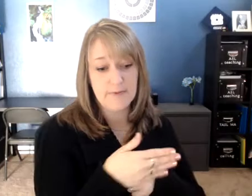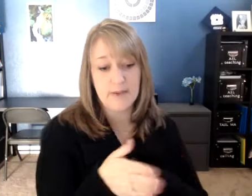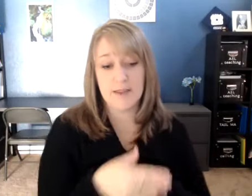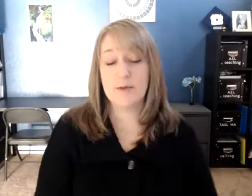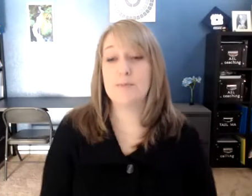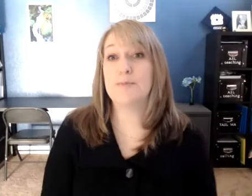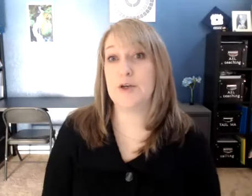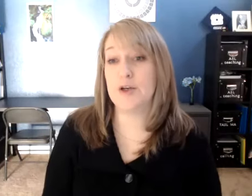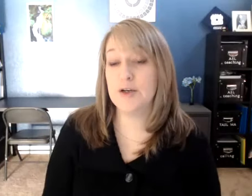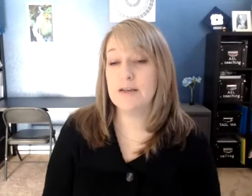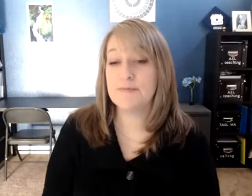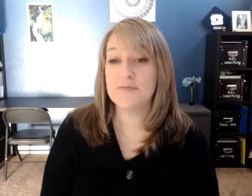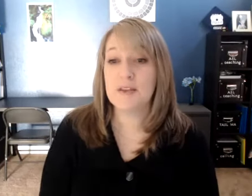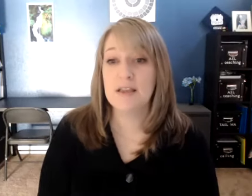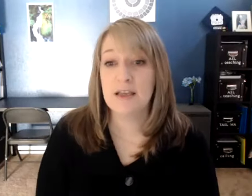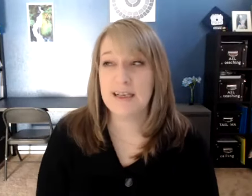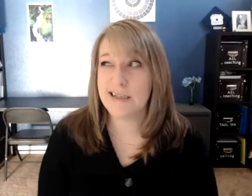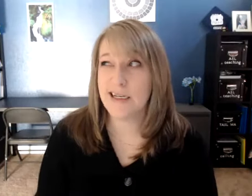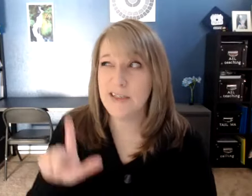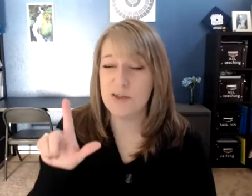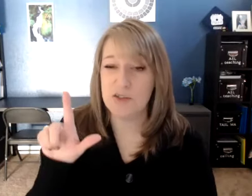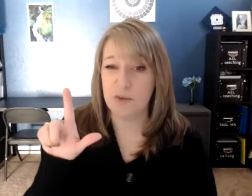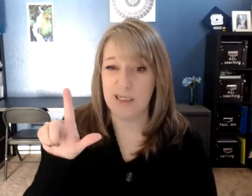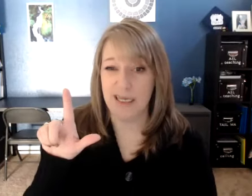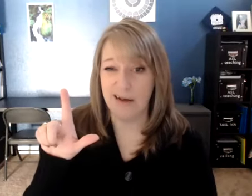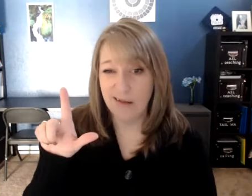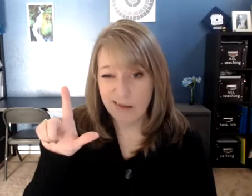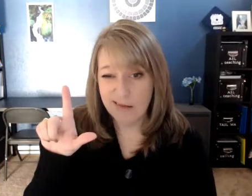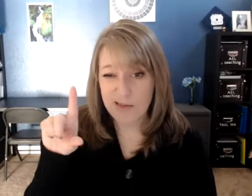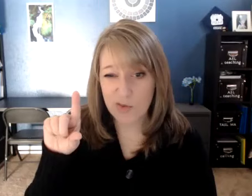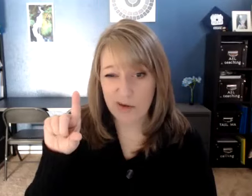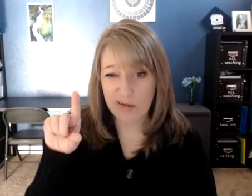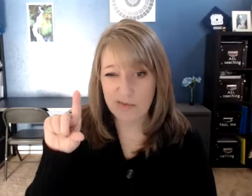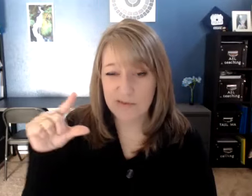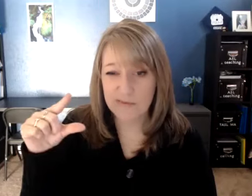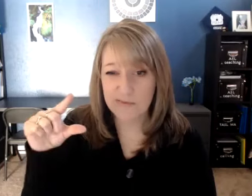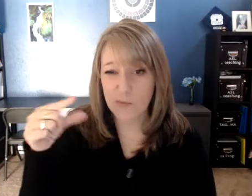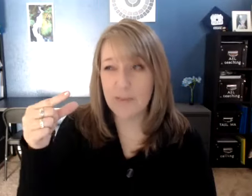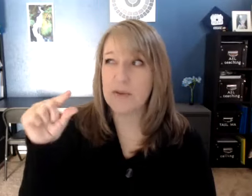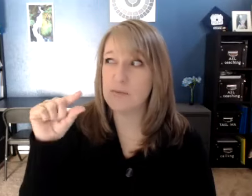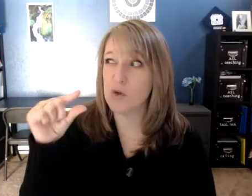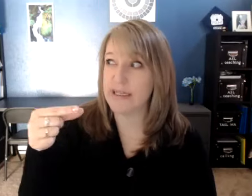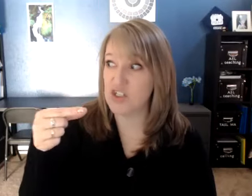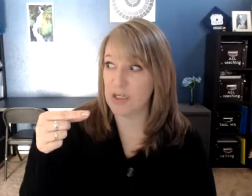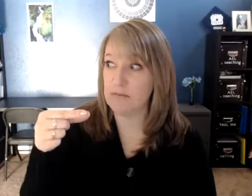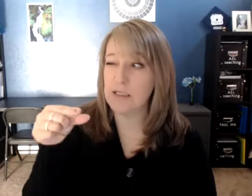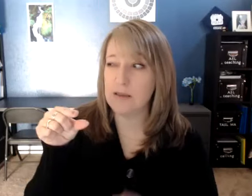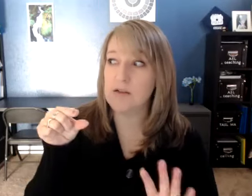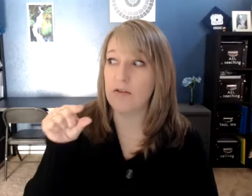Bird. It's kind of like you start with an L, sort of. Well, maybe more like a G. Let's call it a